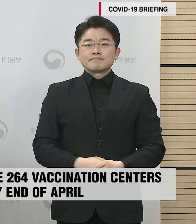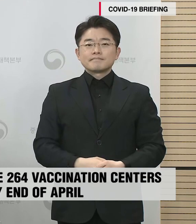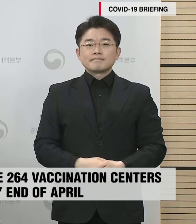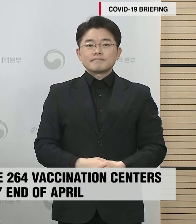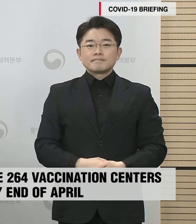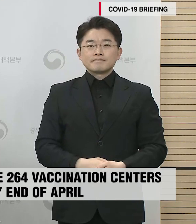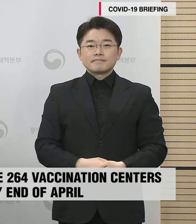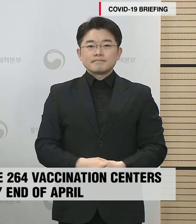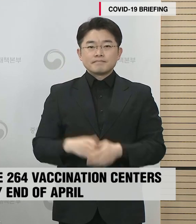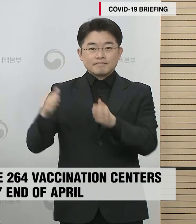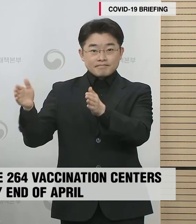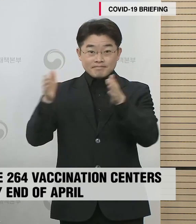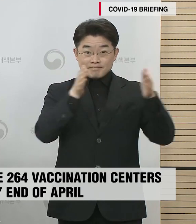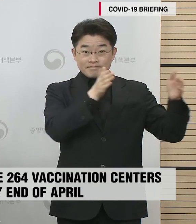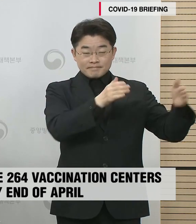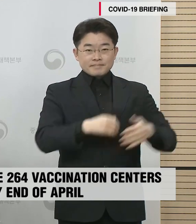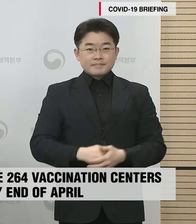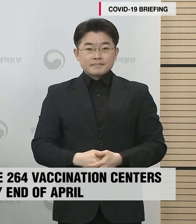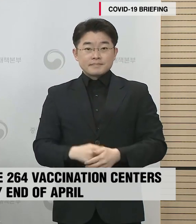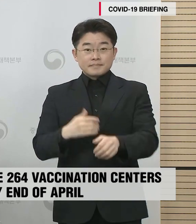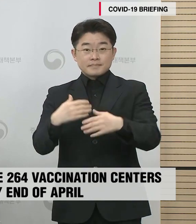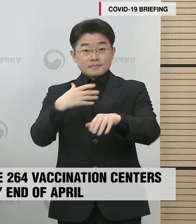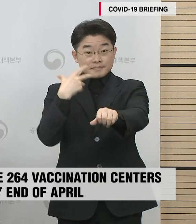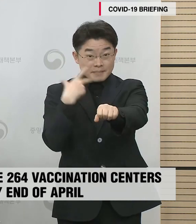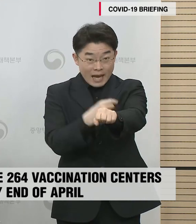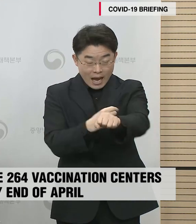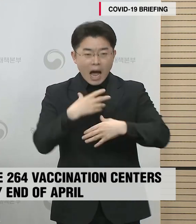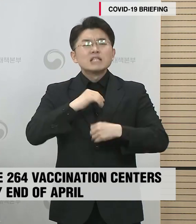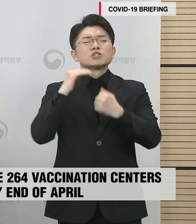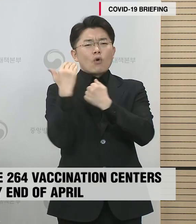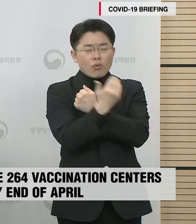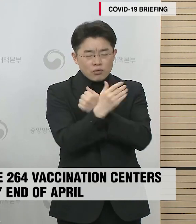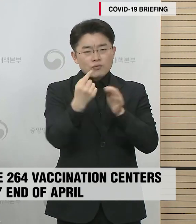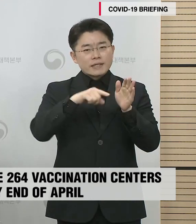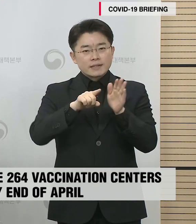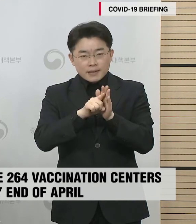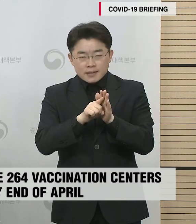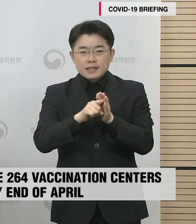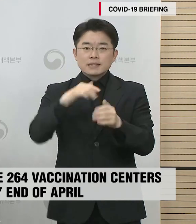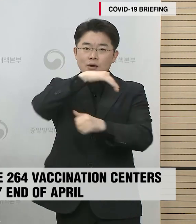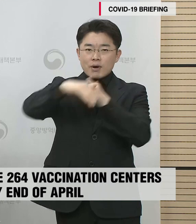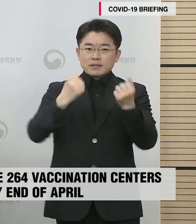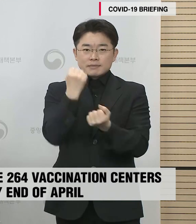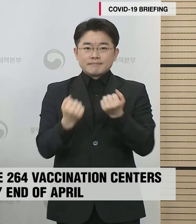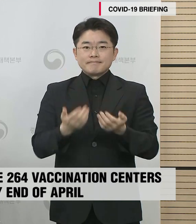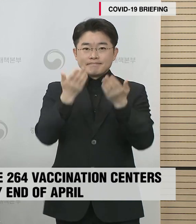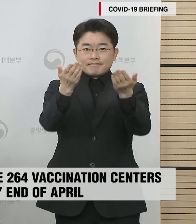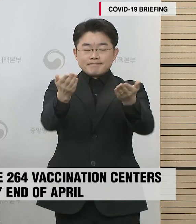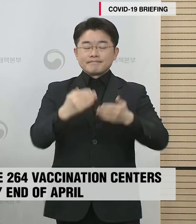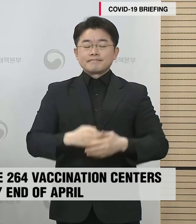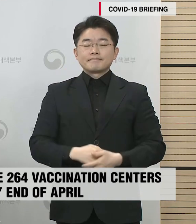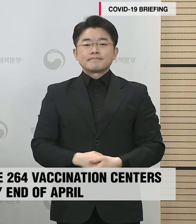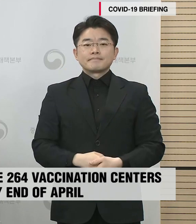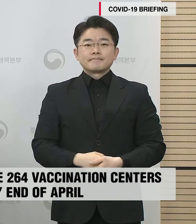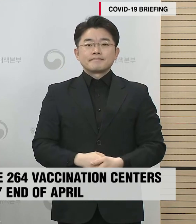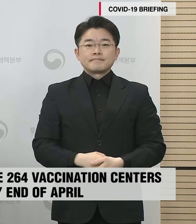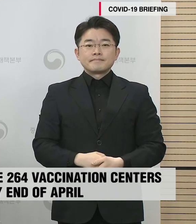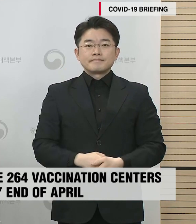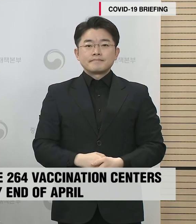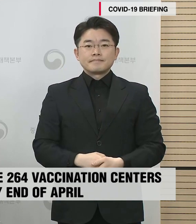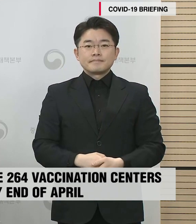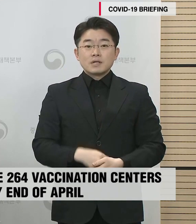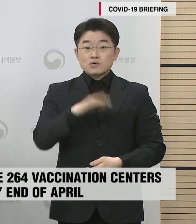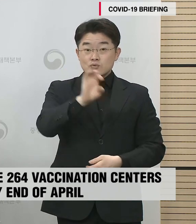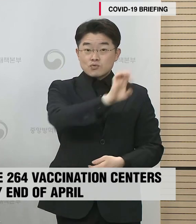citizens as well. And next, as for the safety of the vaccines and for the post-inoculation